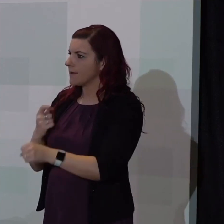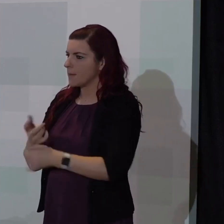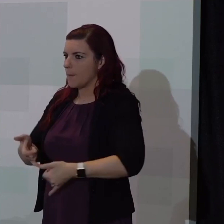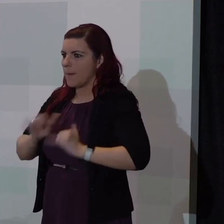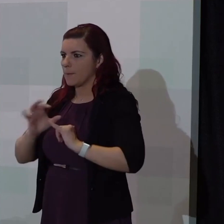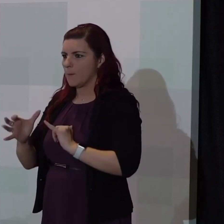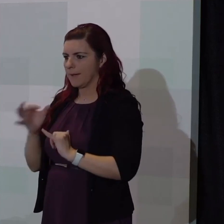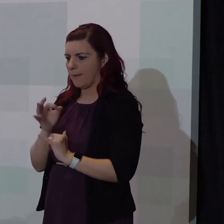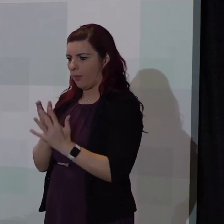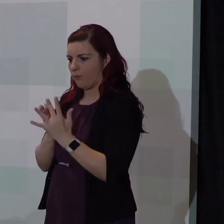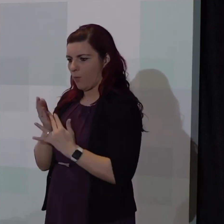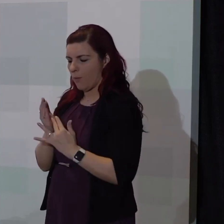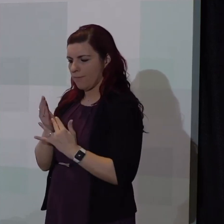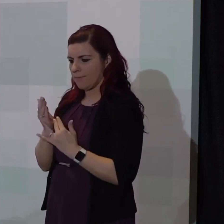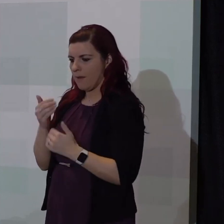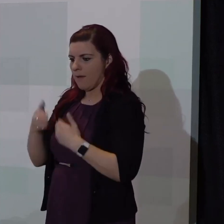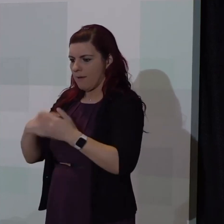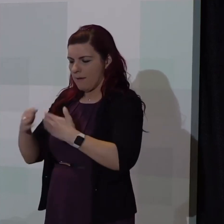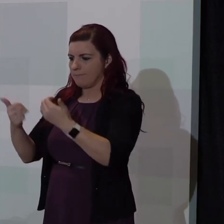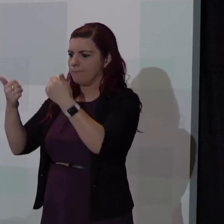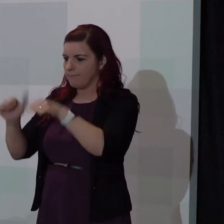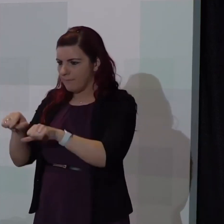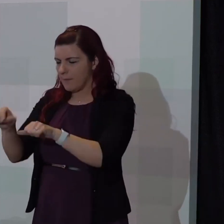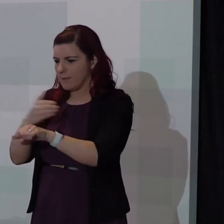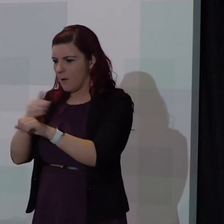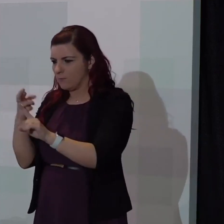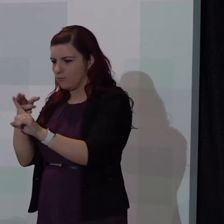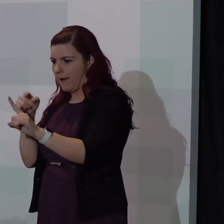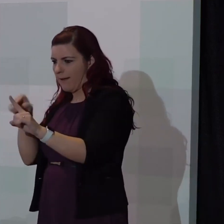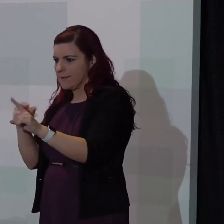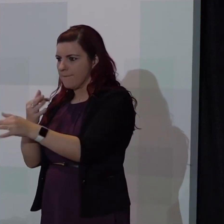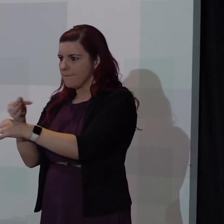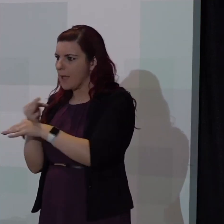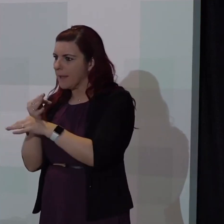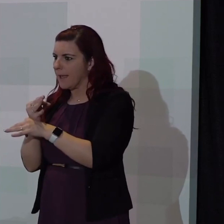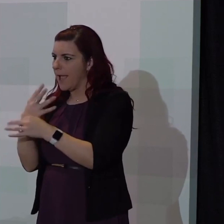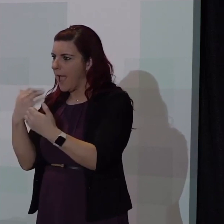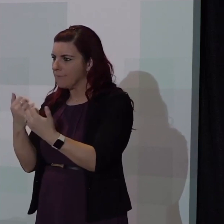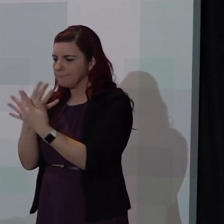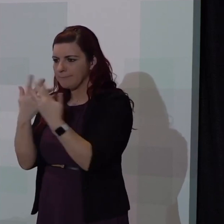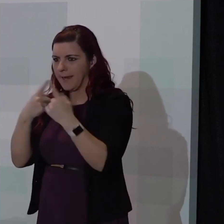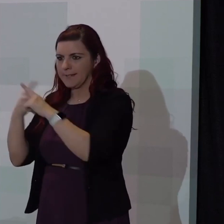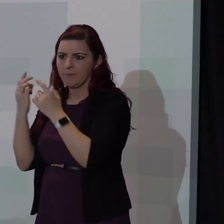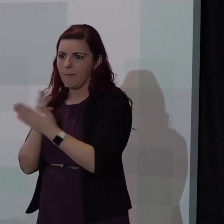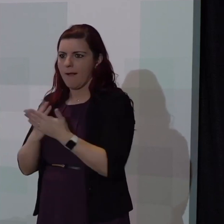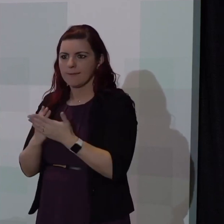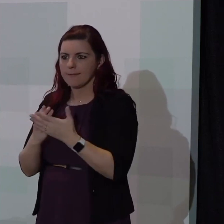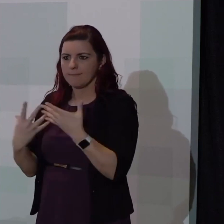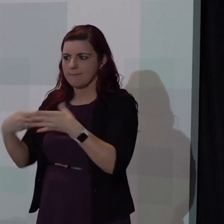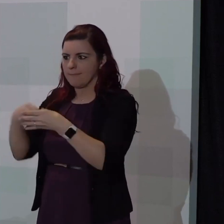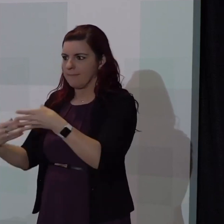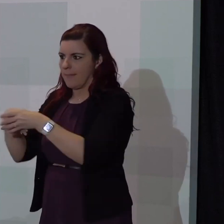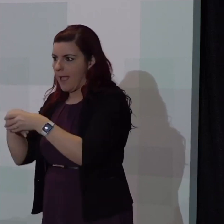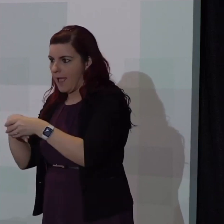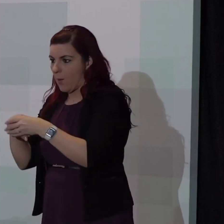get to the situation where we began to recognize that the family is made up of many different units. including